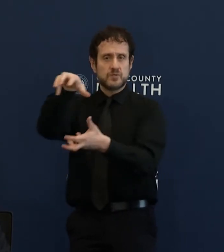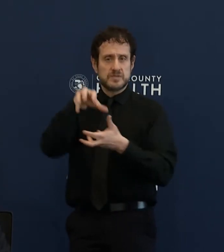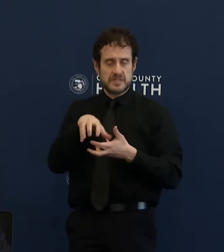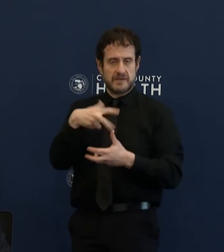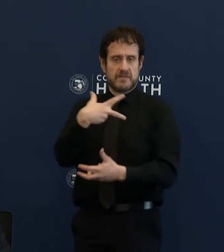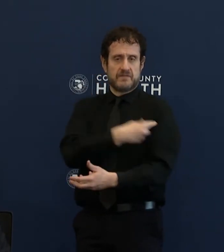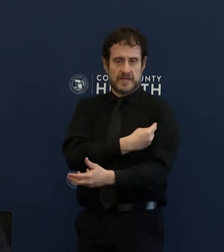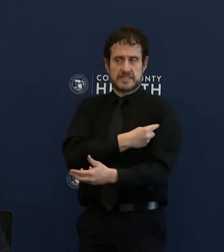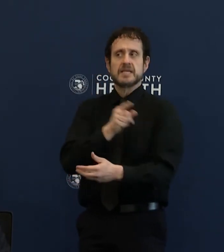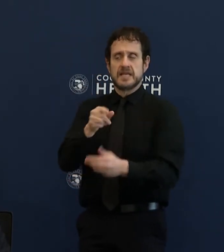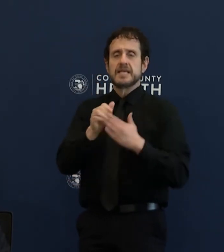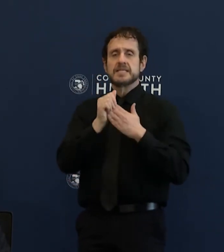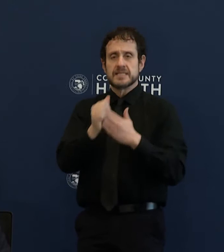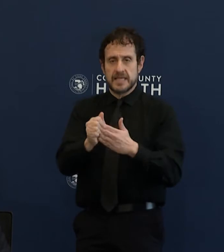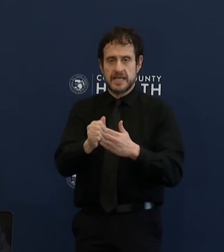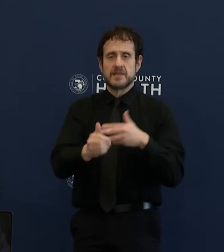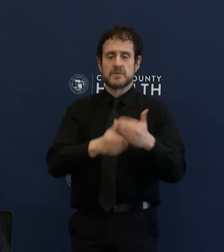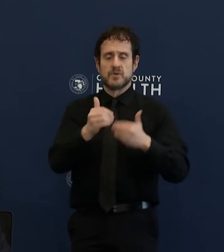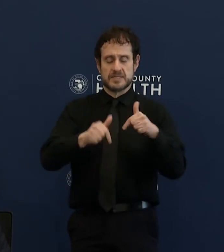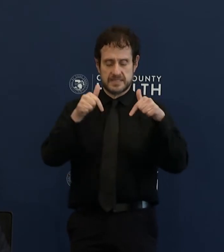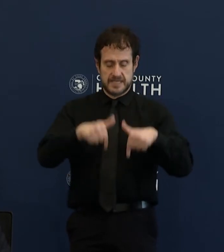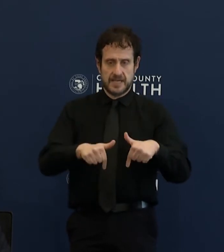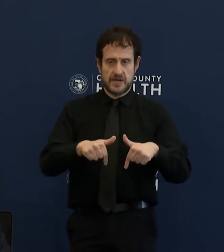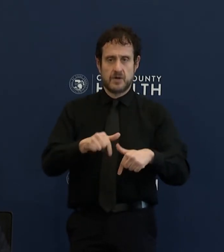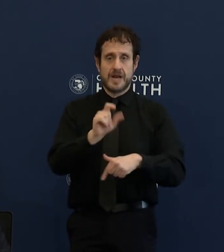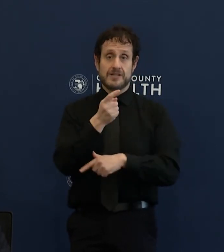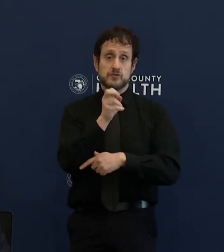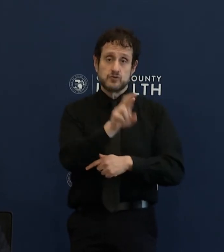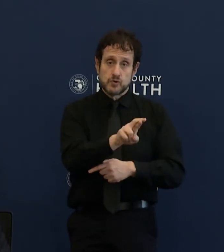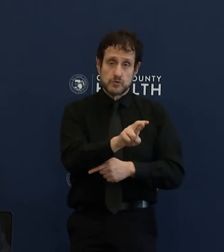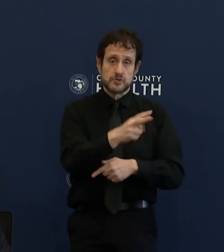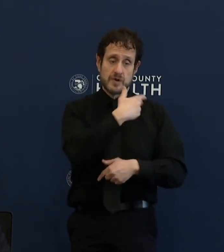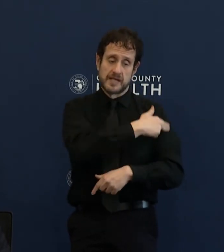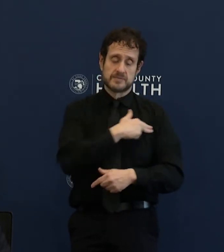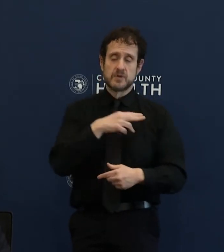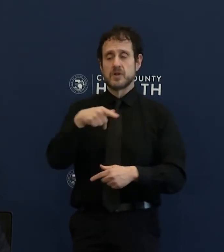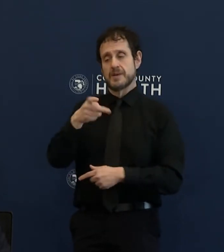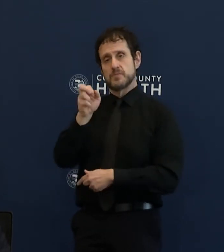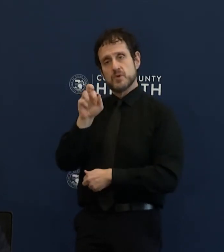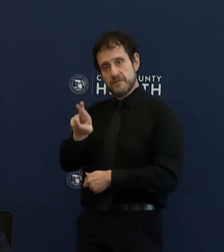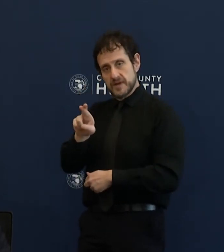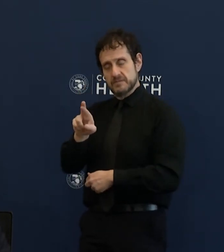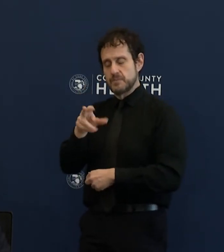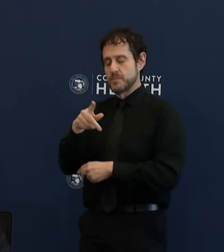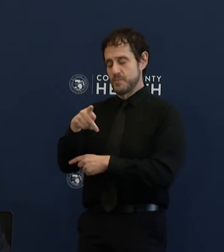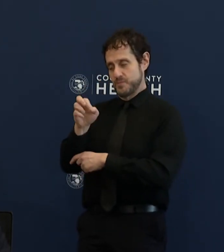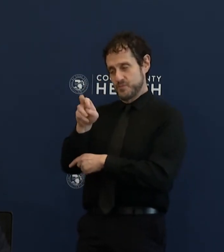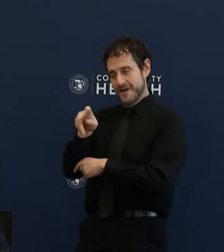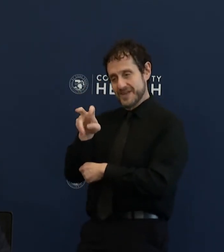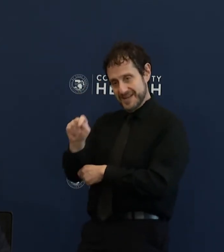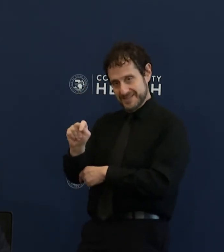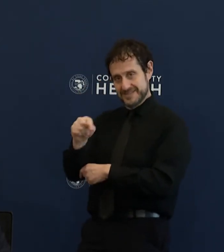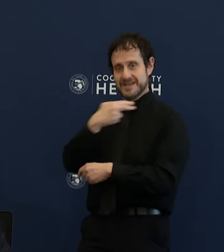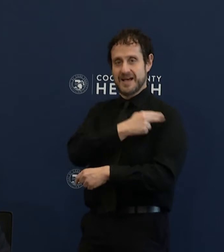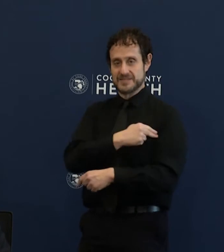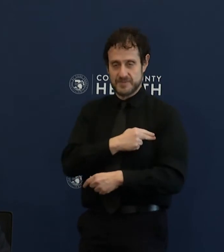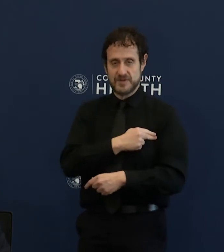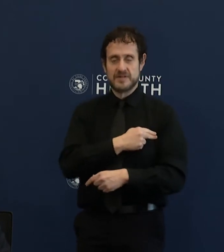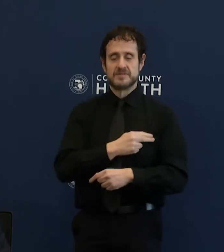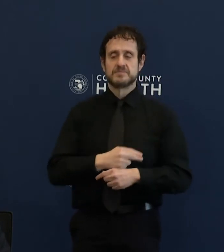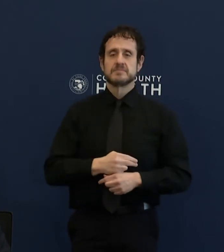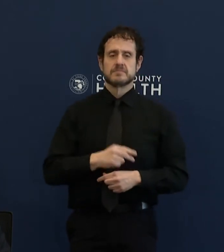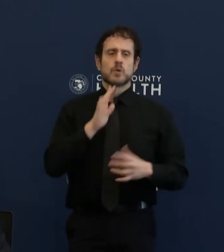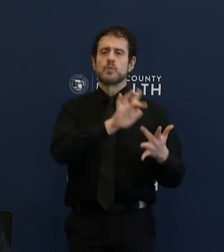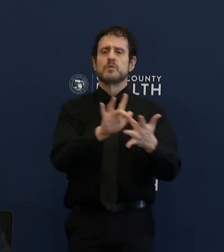leading our infectious processes here at Stroger and Provident Hospitals, as well as the Cook County Health direct care sites, reaching almost